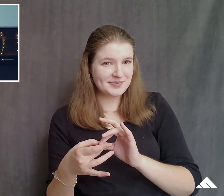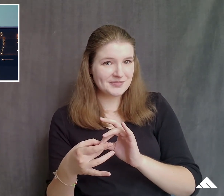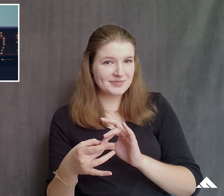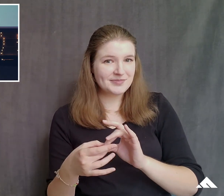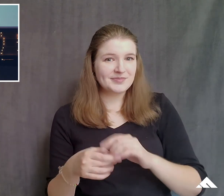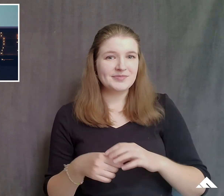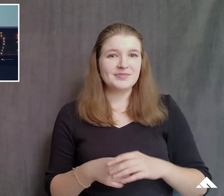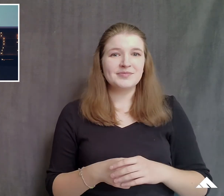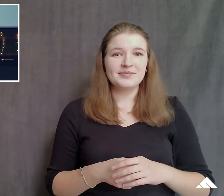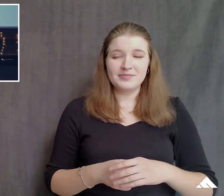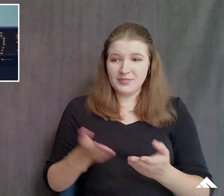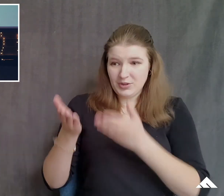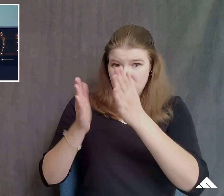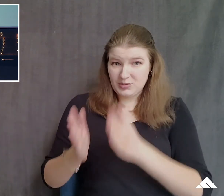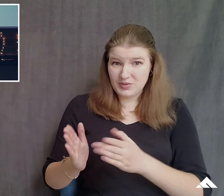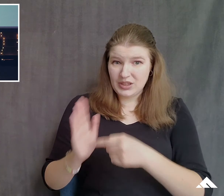This guy is you and me.